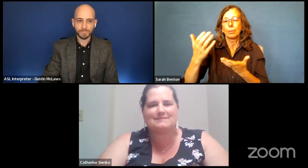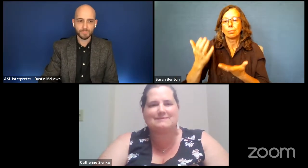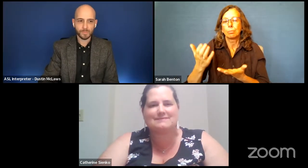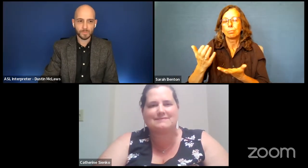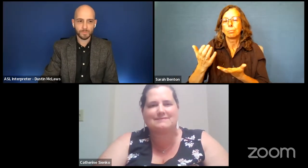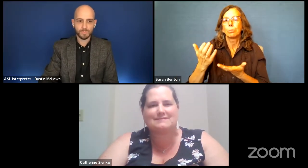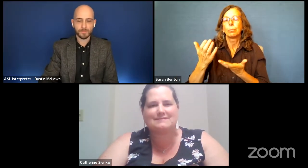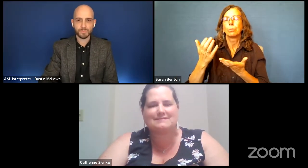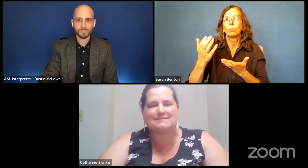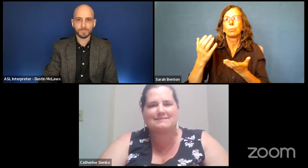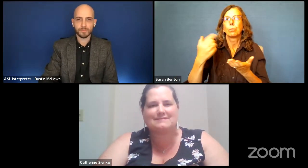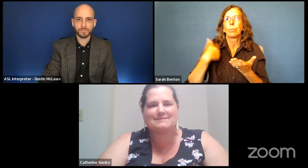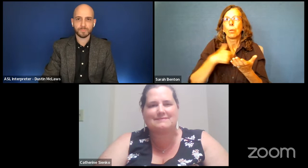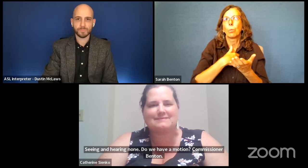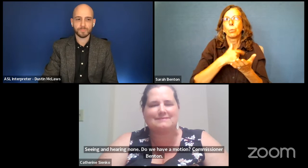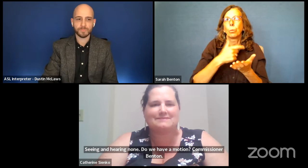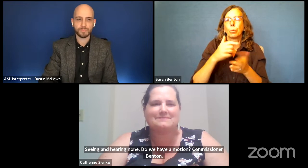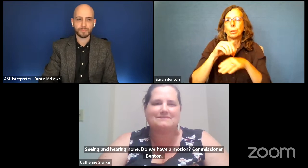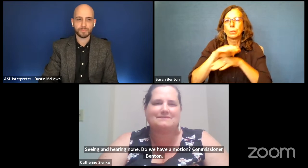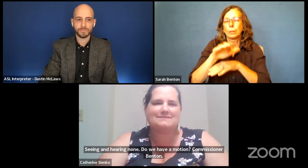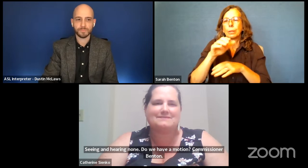Yes, I move